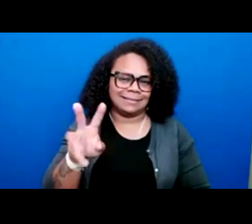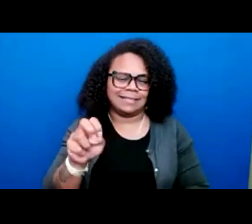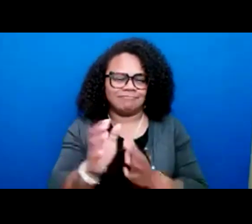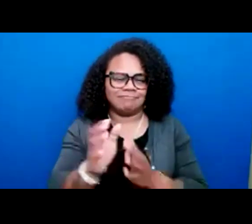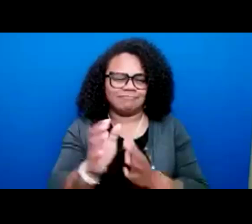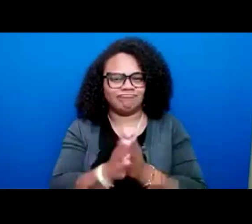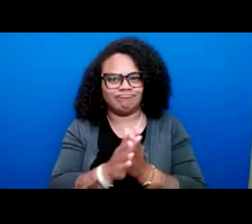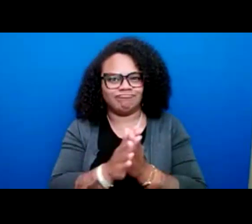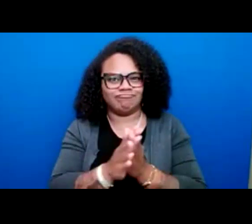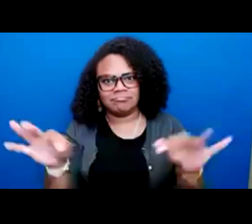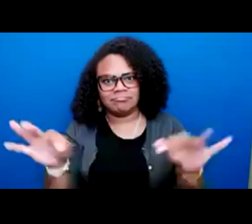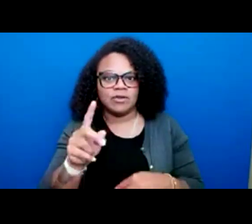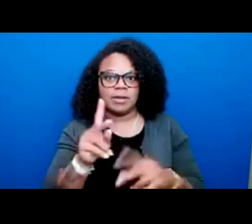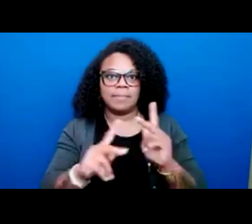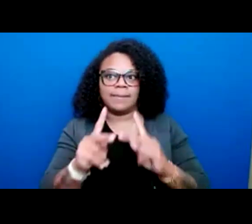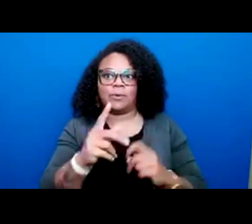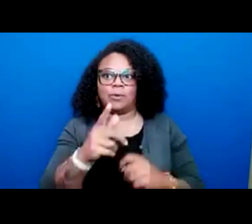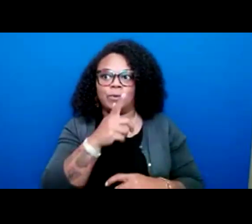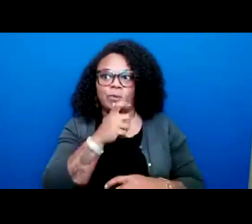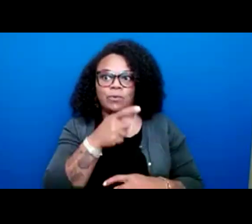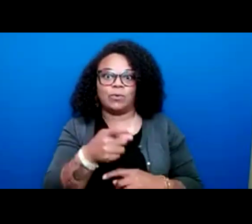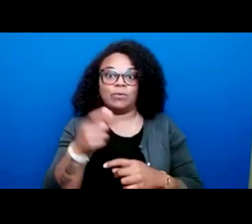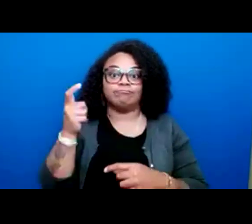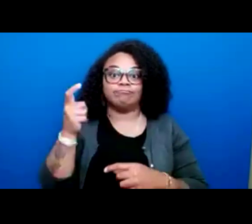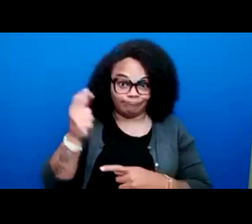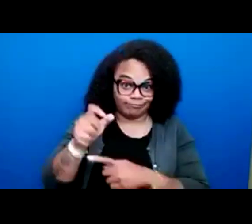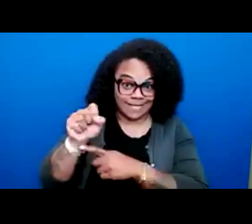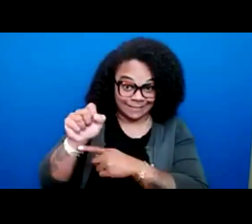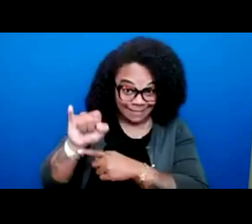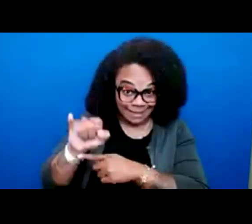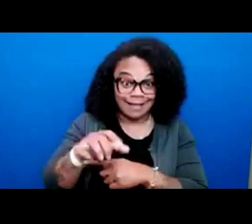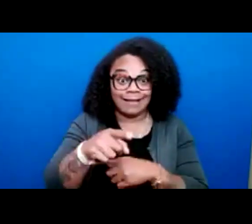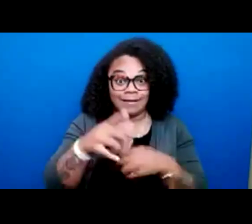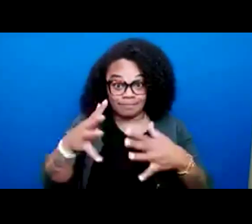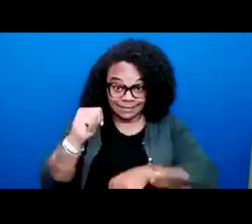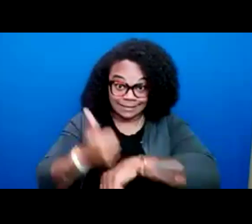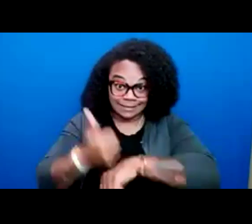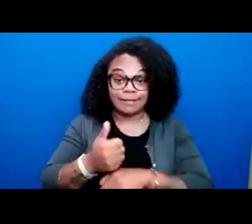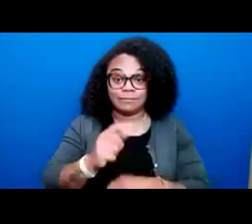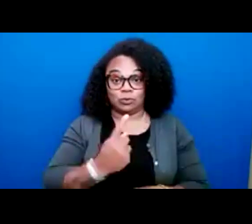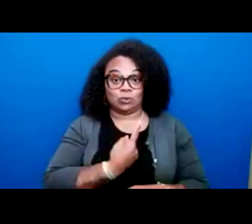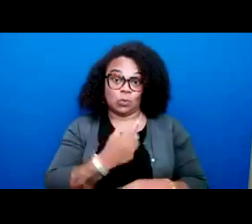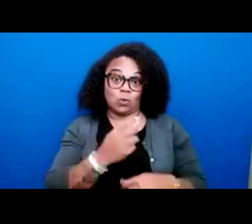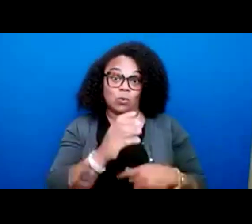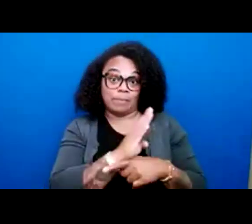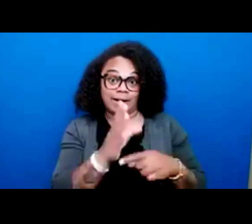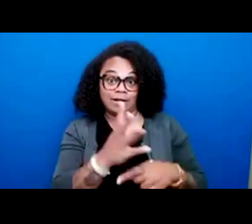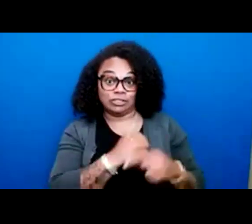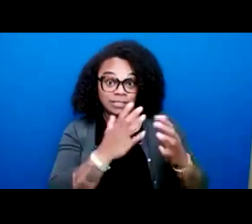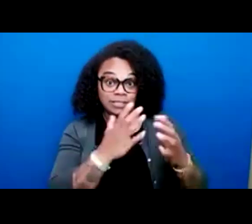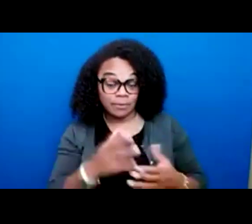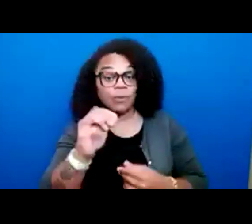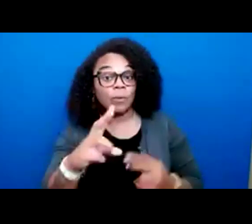work incentive for people who are receiving SSI and have set up a sole proprietorship, a partnership, or